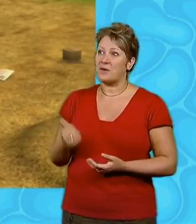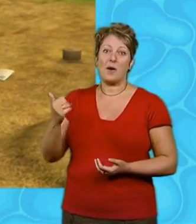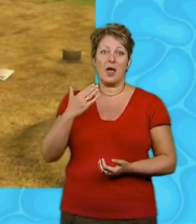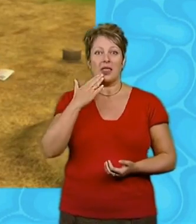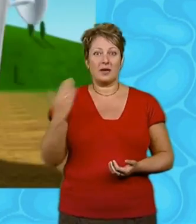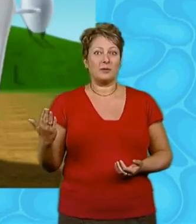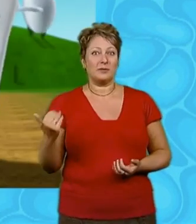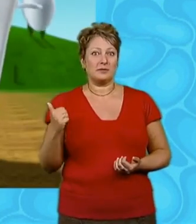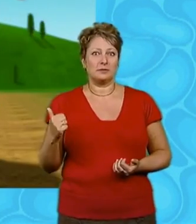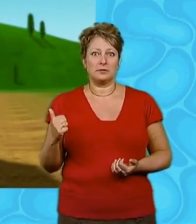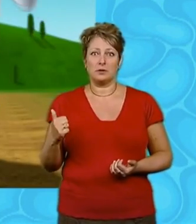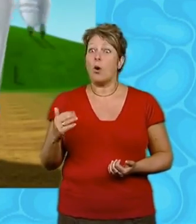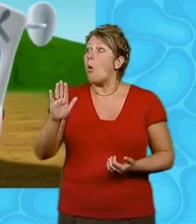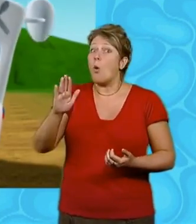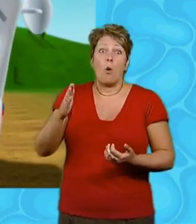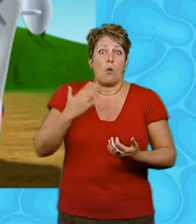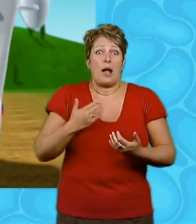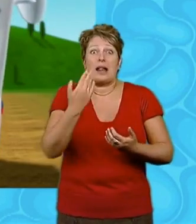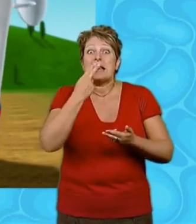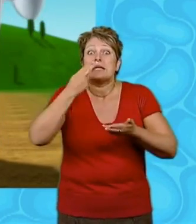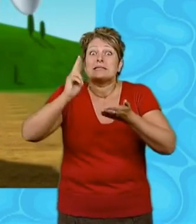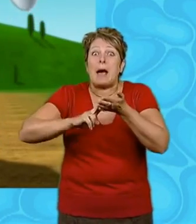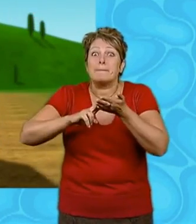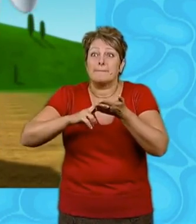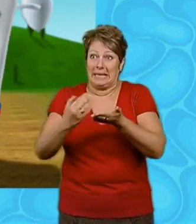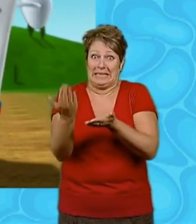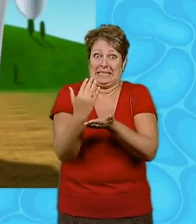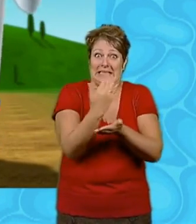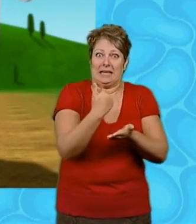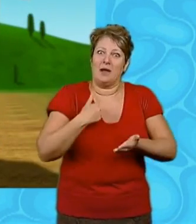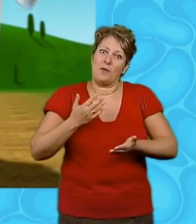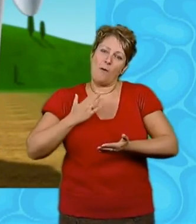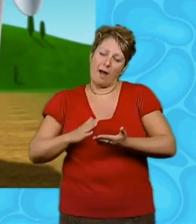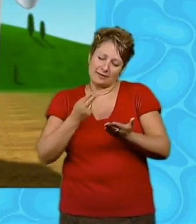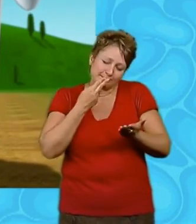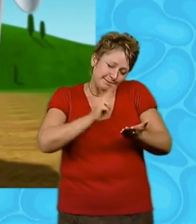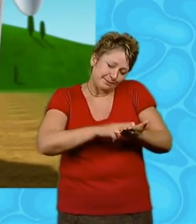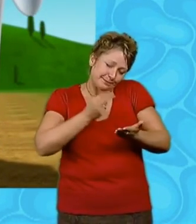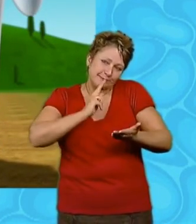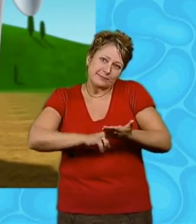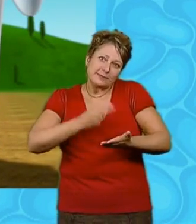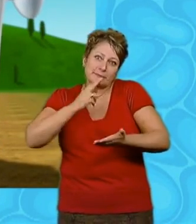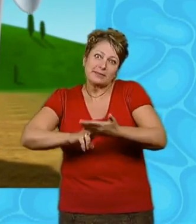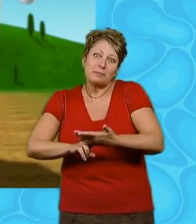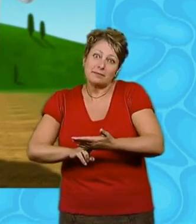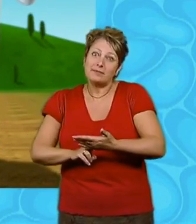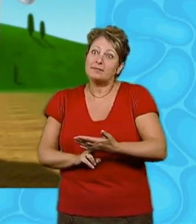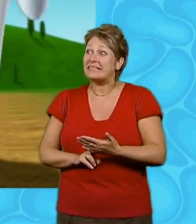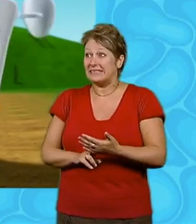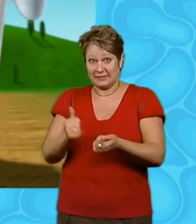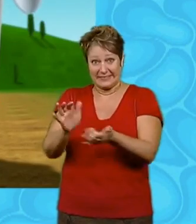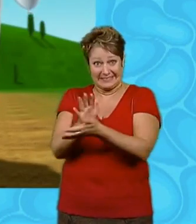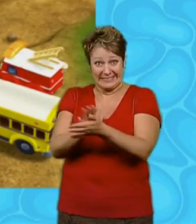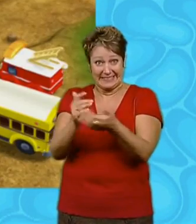Yes, thanks. Oh, by the way, may I have the stamp? It's very rare, and I'd love to add it to my collection. Here, have